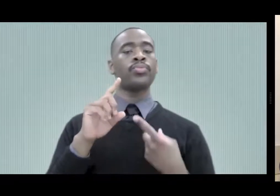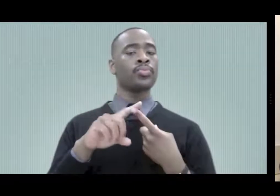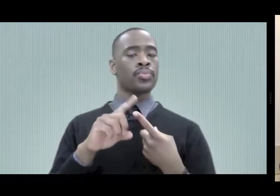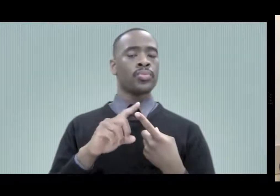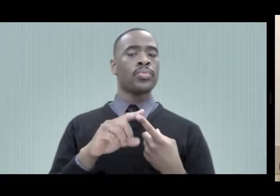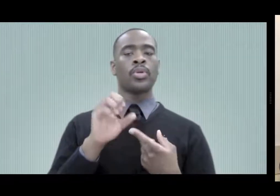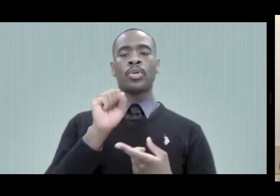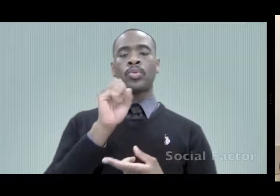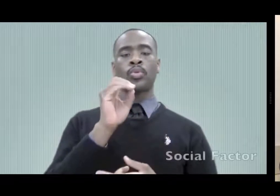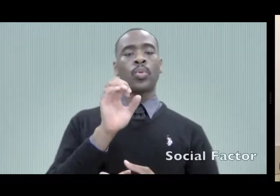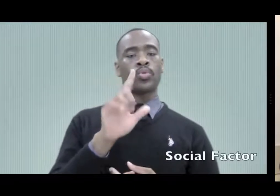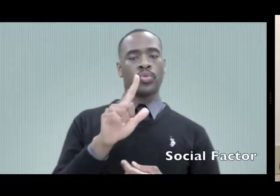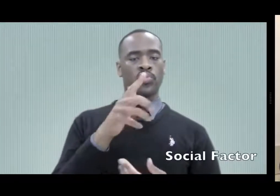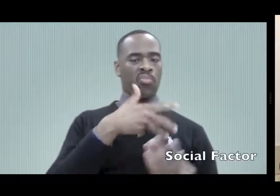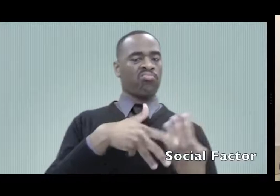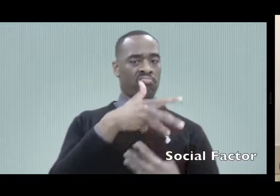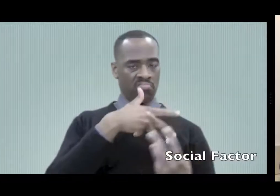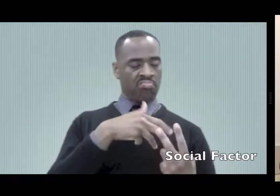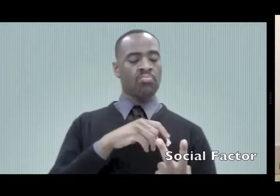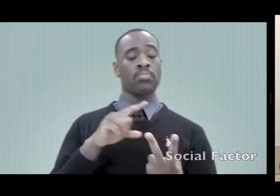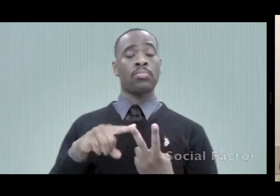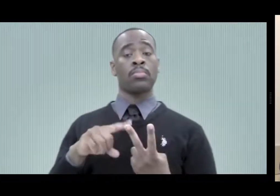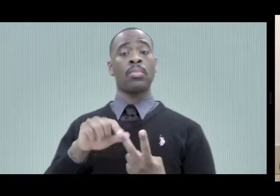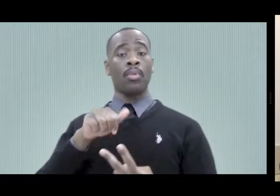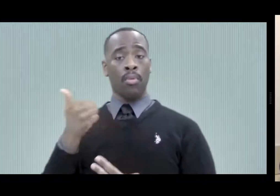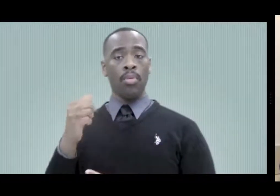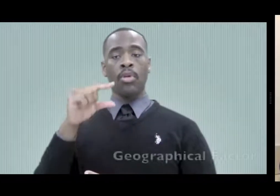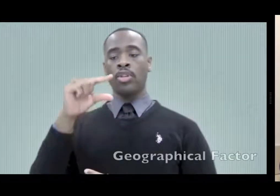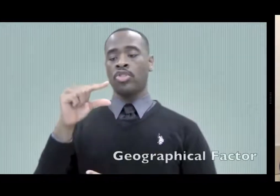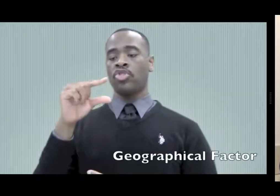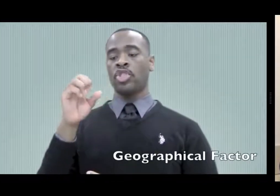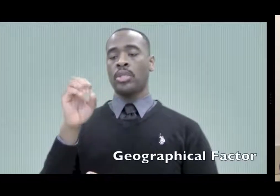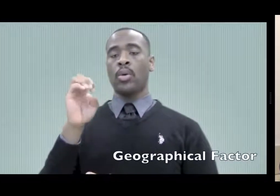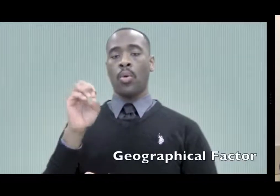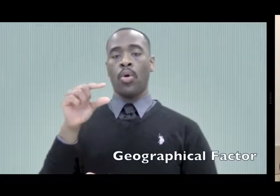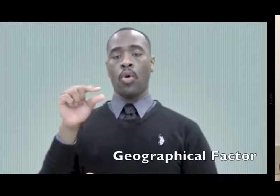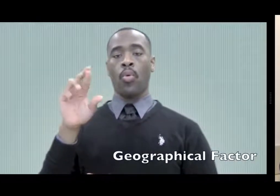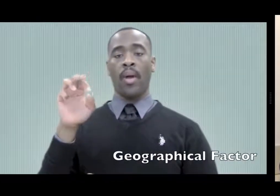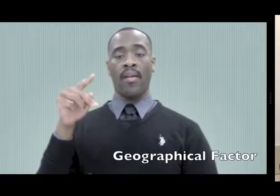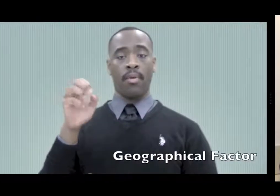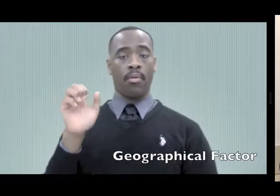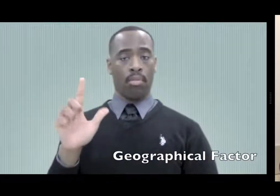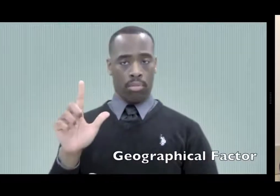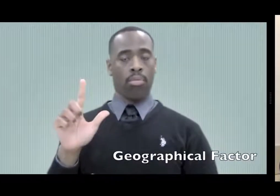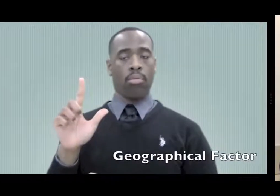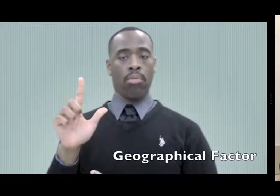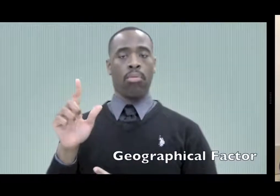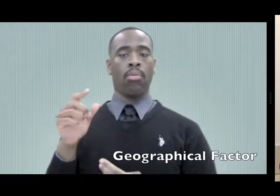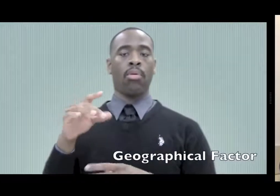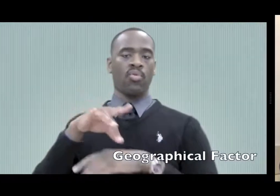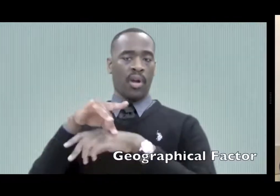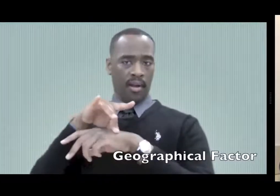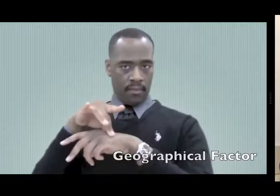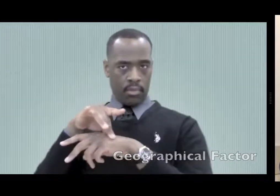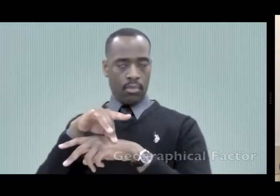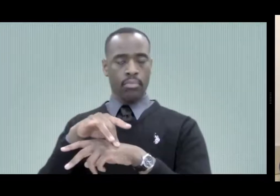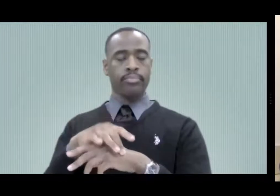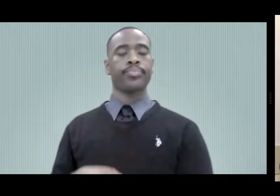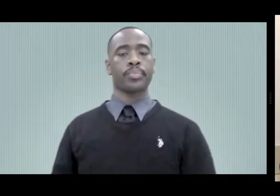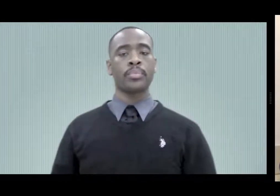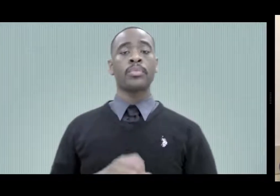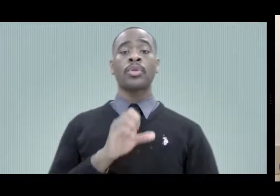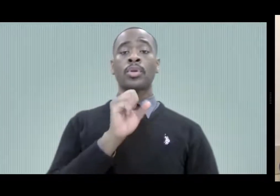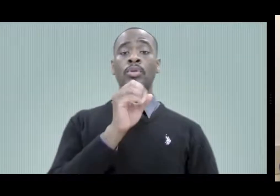So there's two different factors that contribute to these variations: social factors and geographical